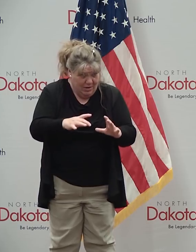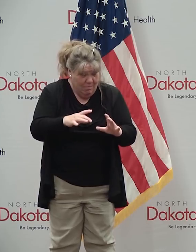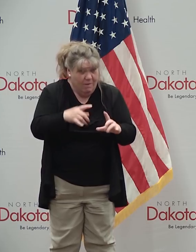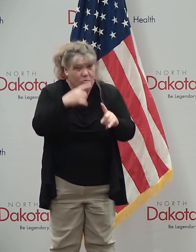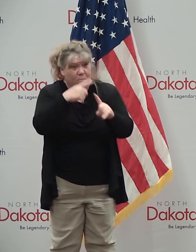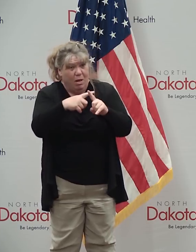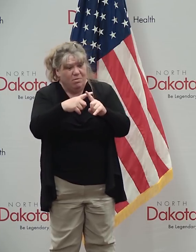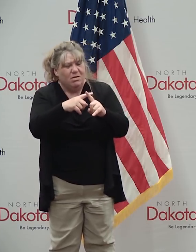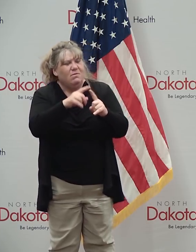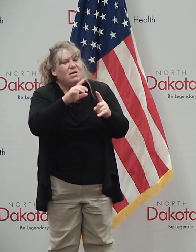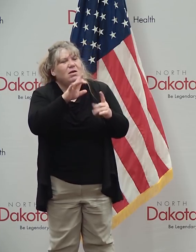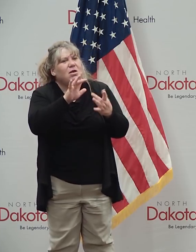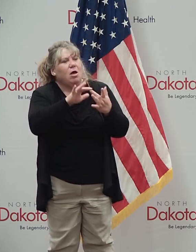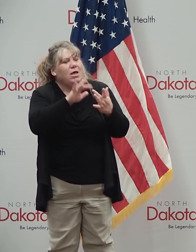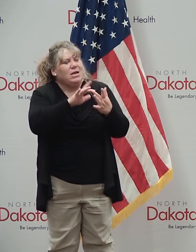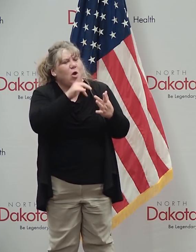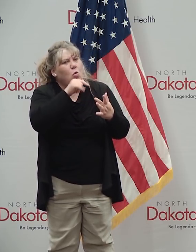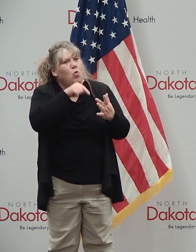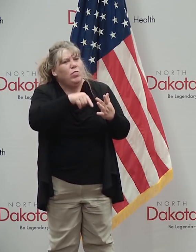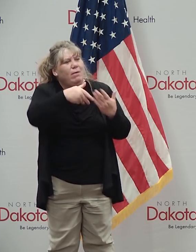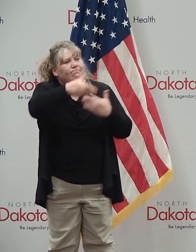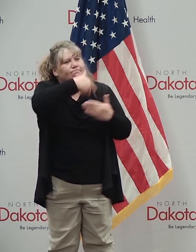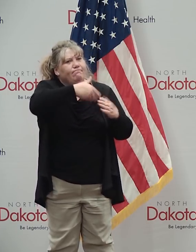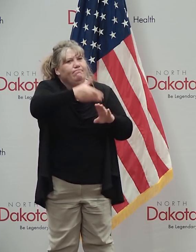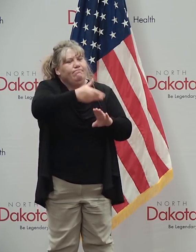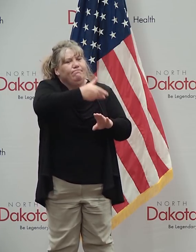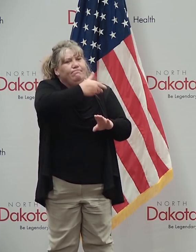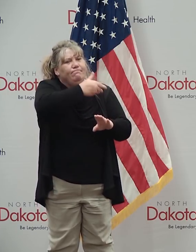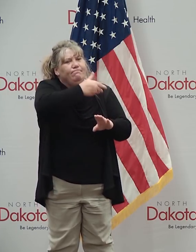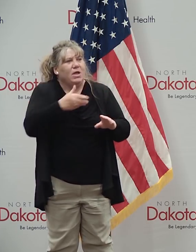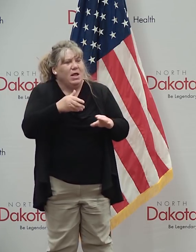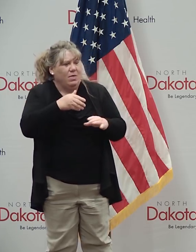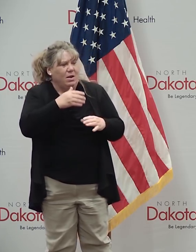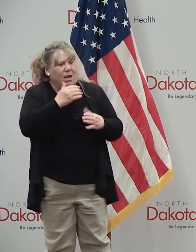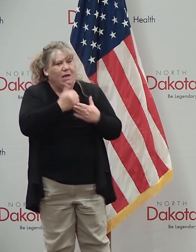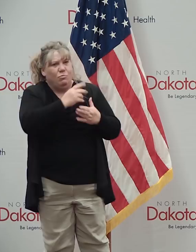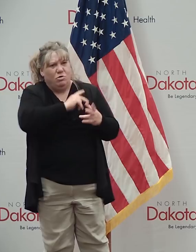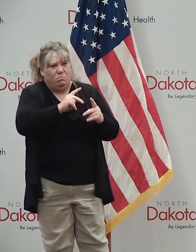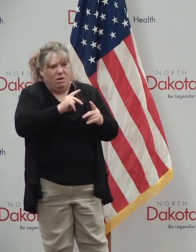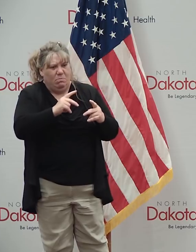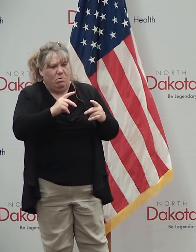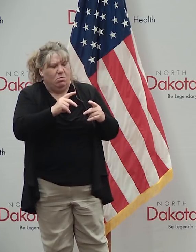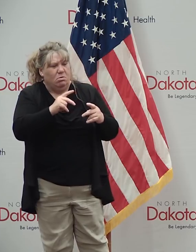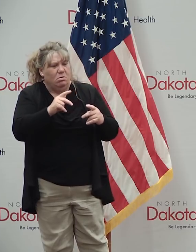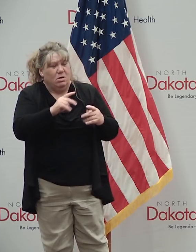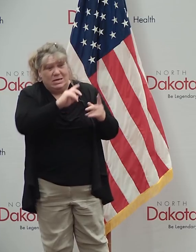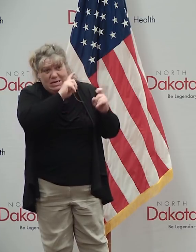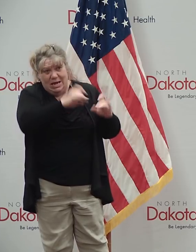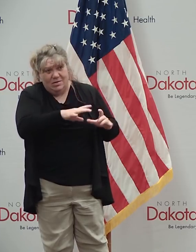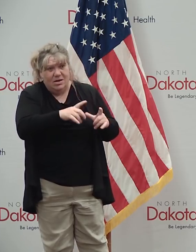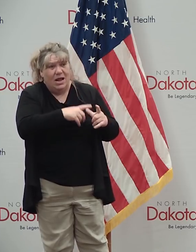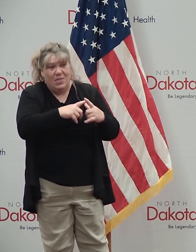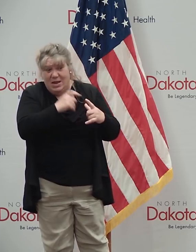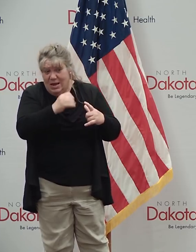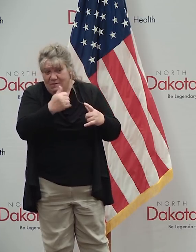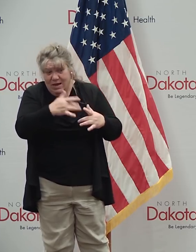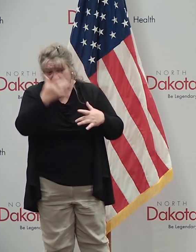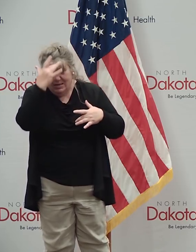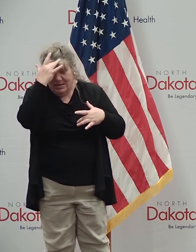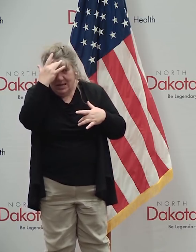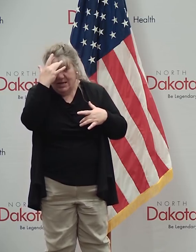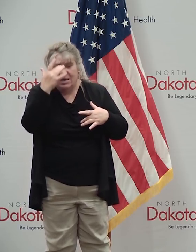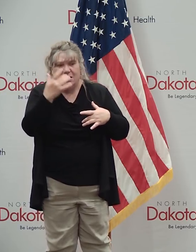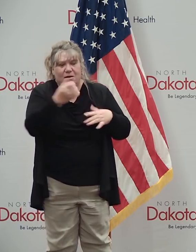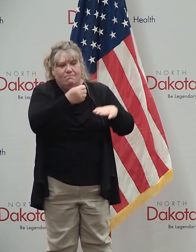invite them to come in for testing, and then get them involved in quarantining if they've had close contact. So that's again